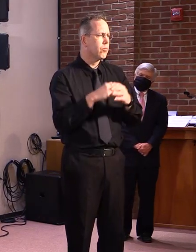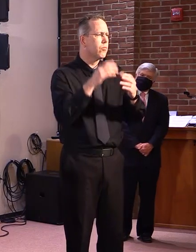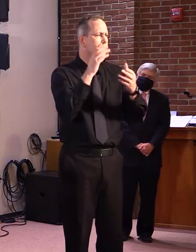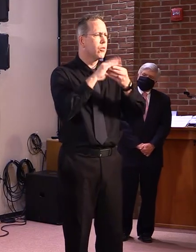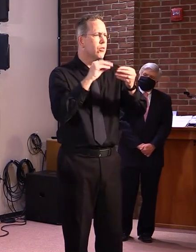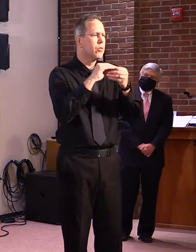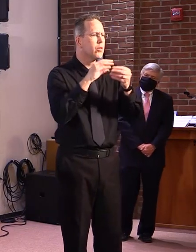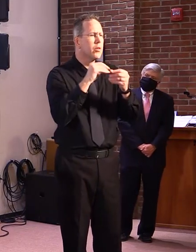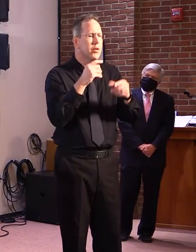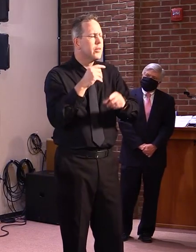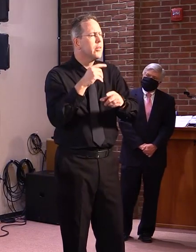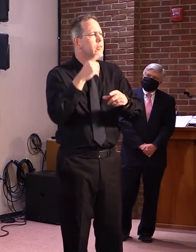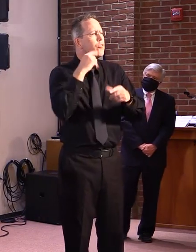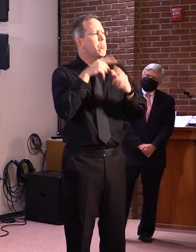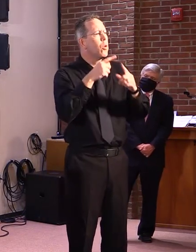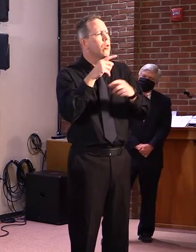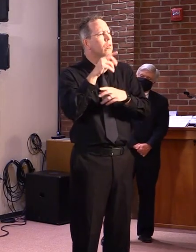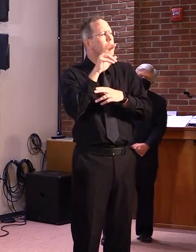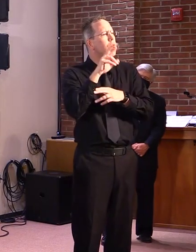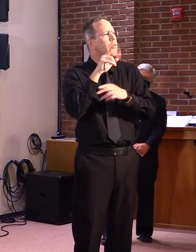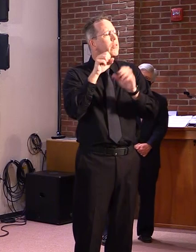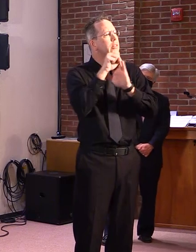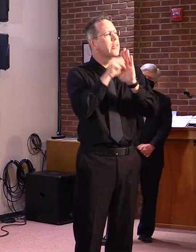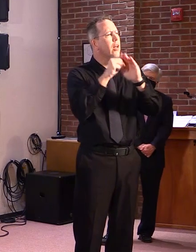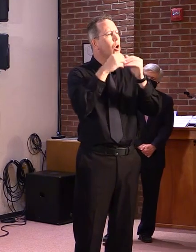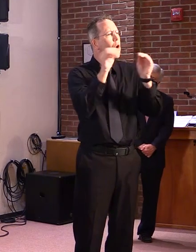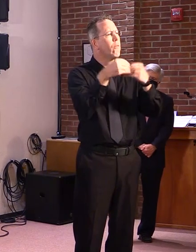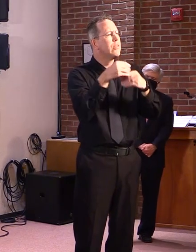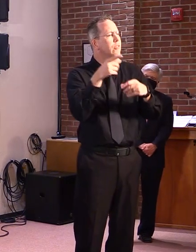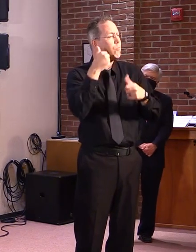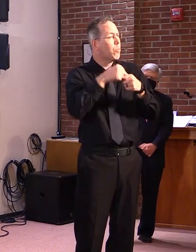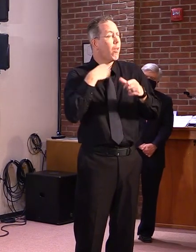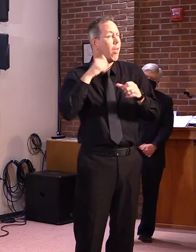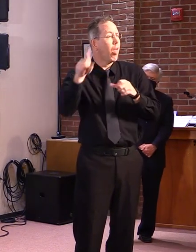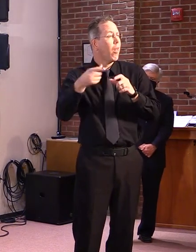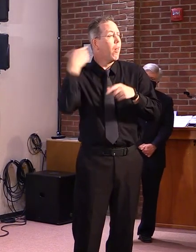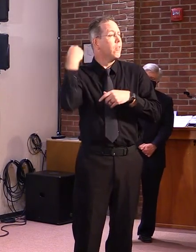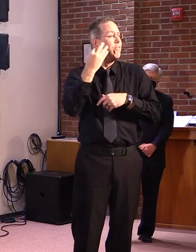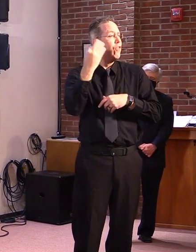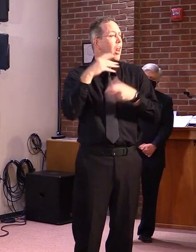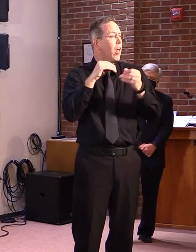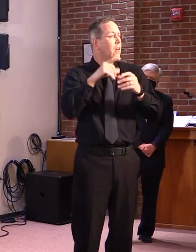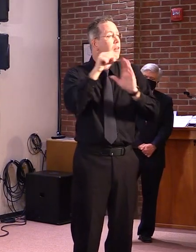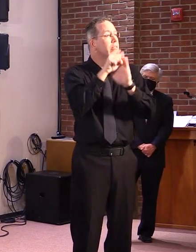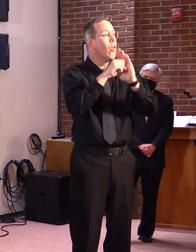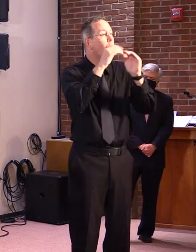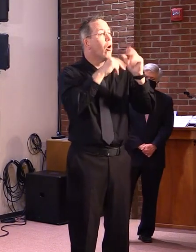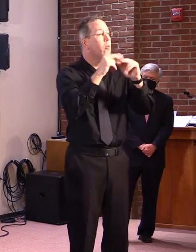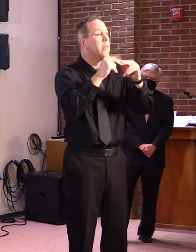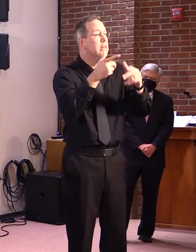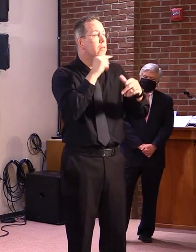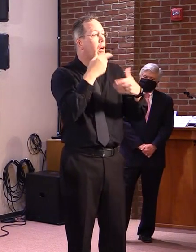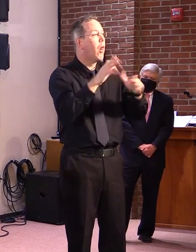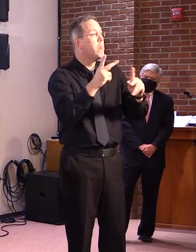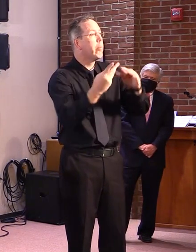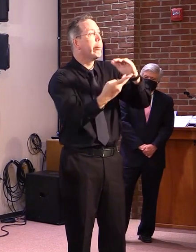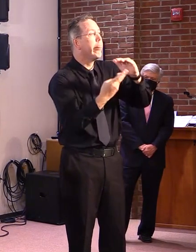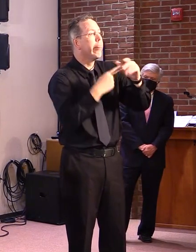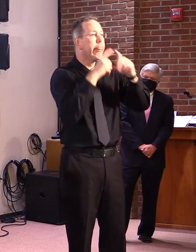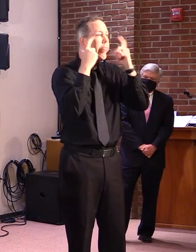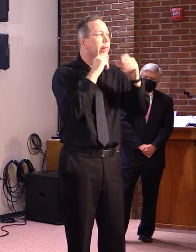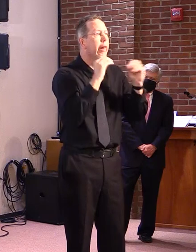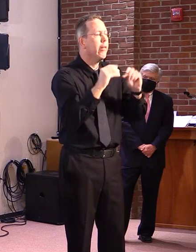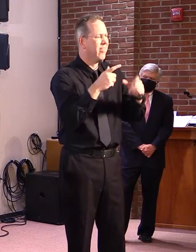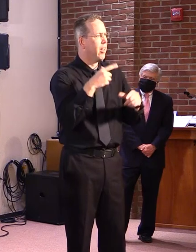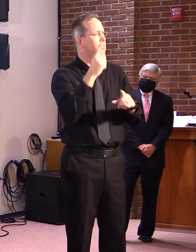I guess the question, we can follow up later, but some of the visitors and clients are in vulnerable groups and they're